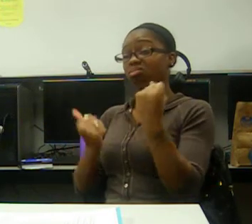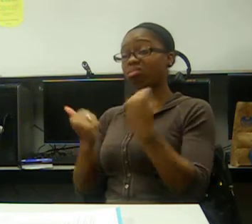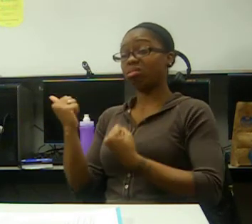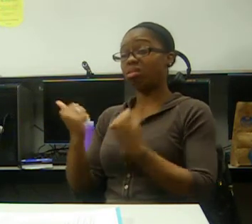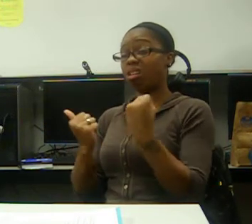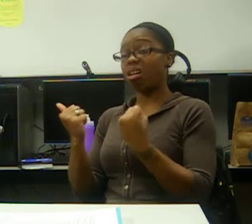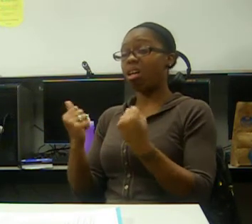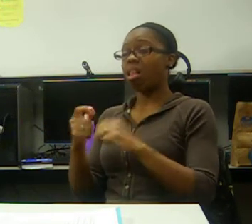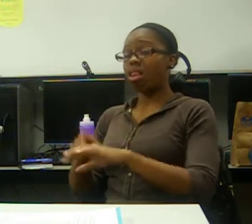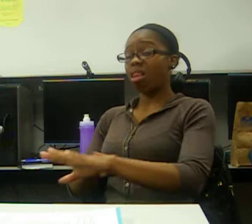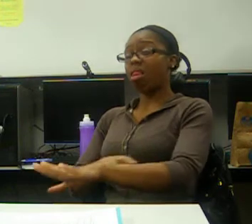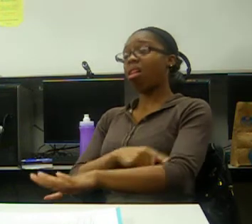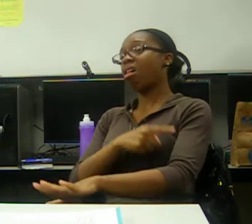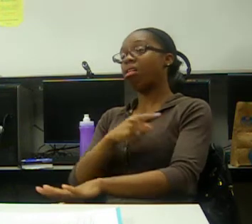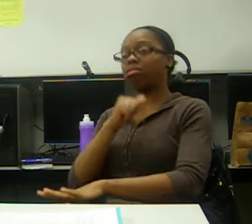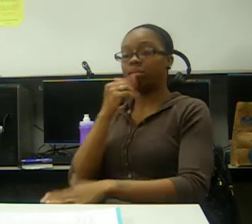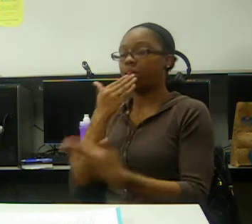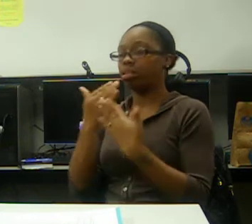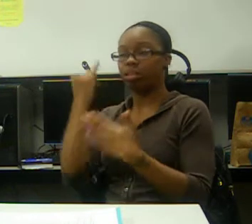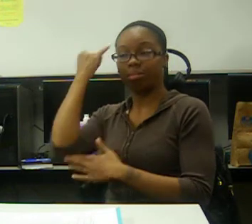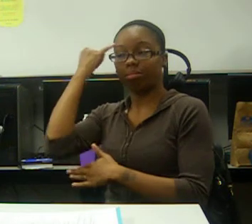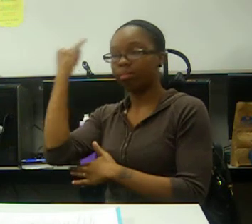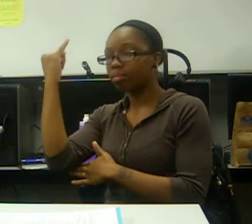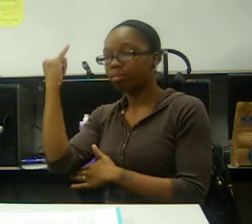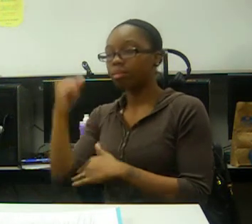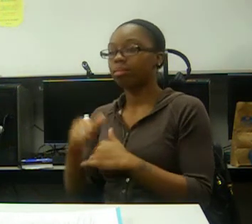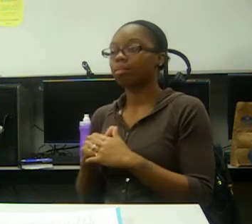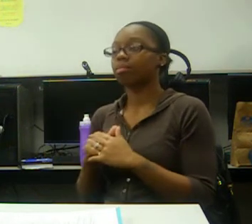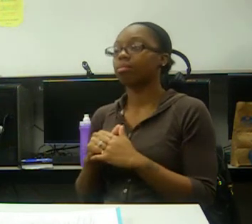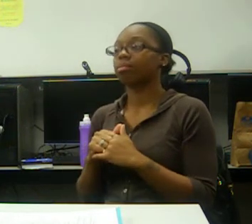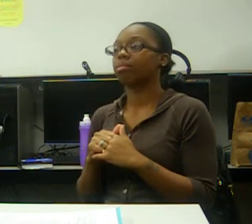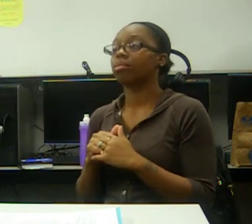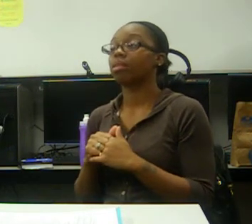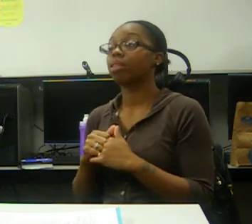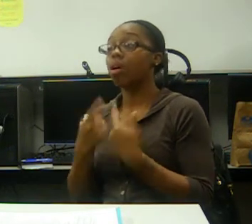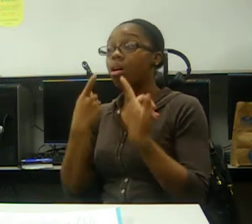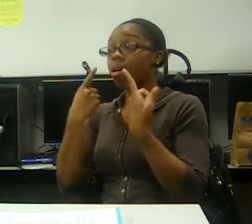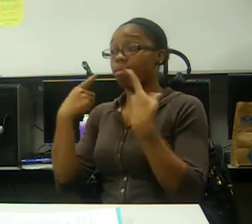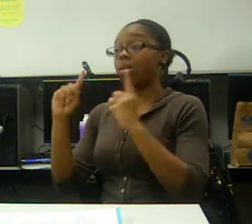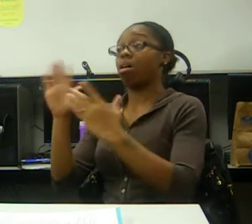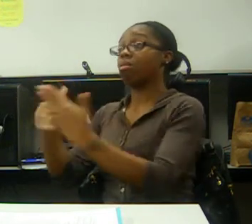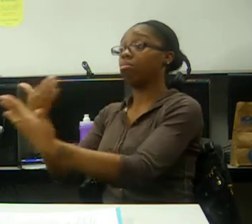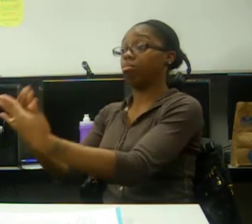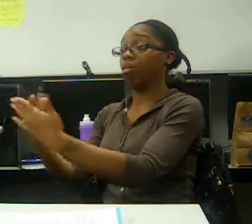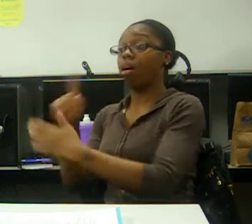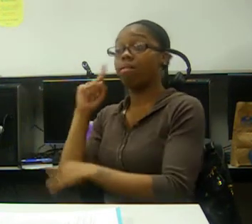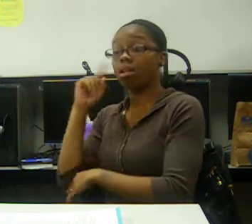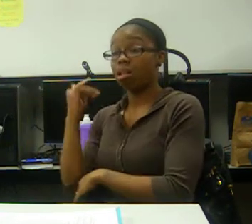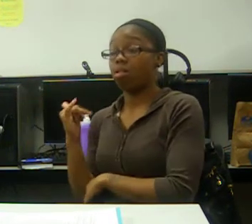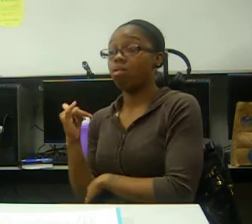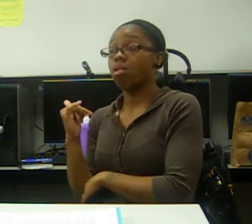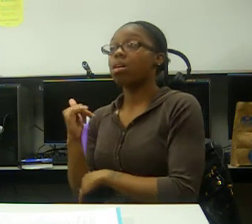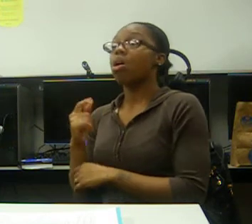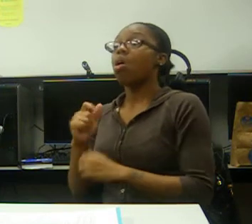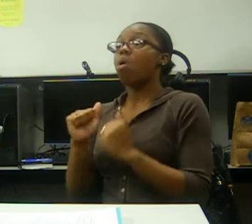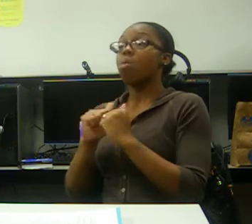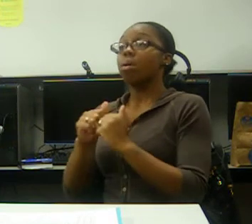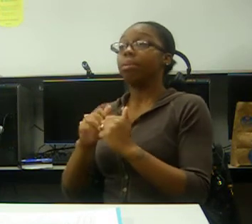When we finally arrived to California, we stayed with some of my mom's family. It was our Uncle Mark, our